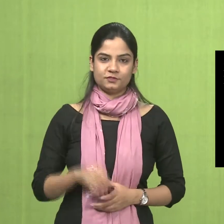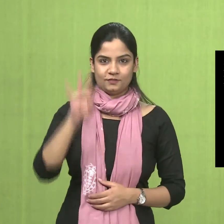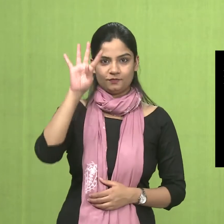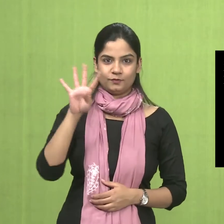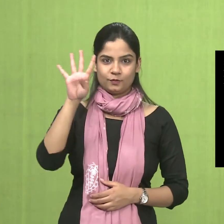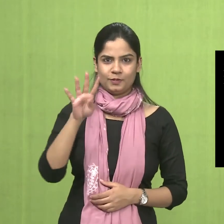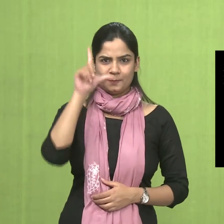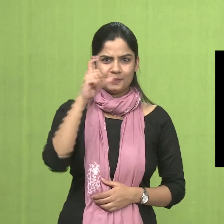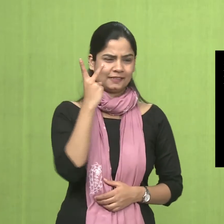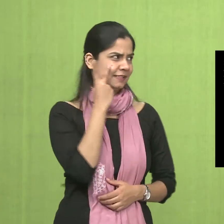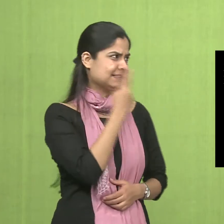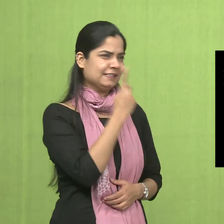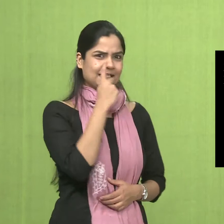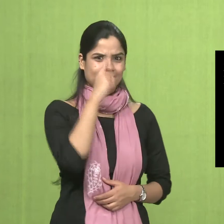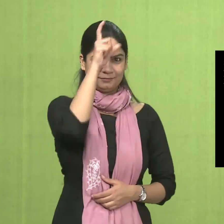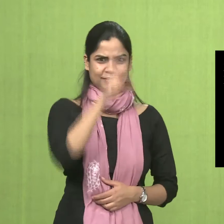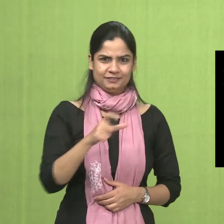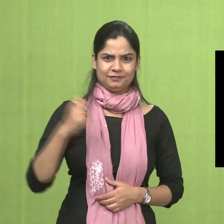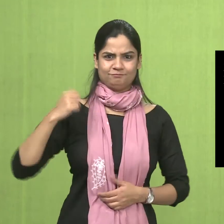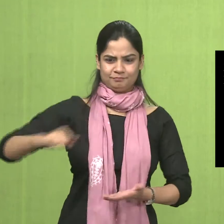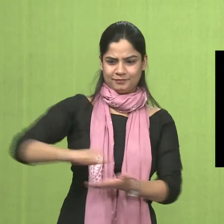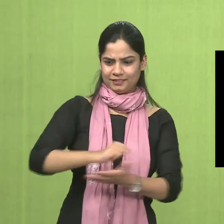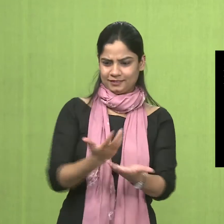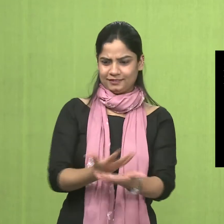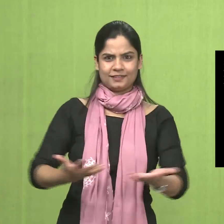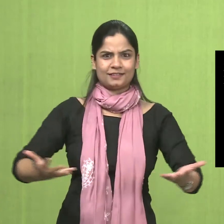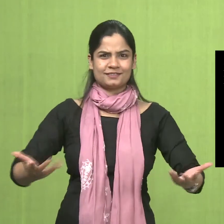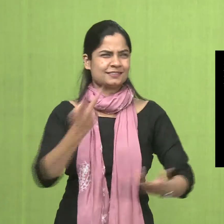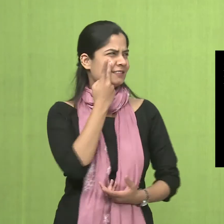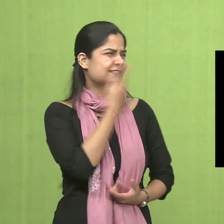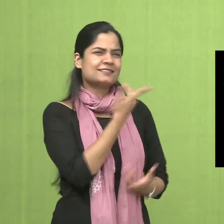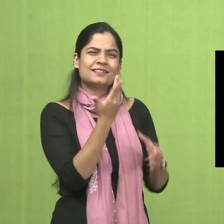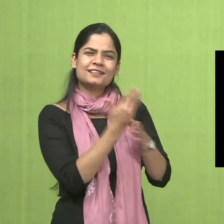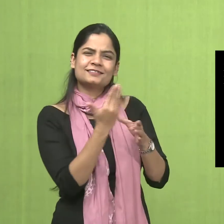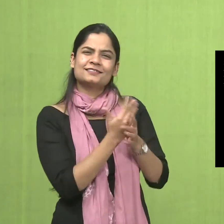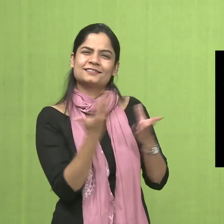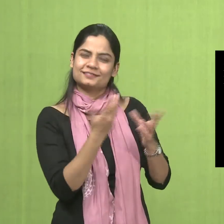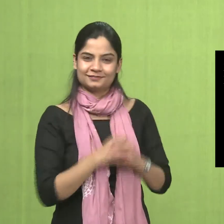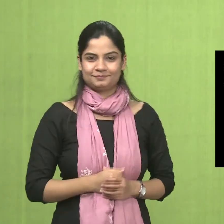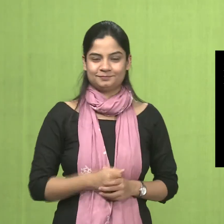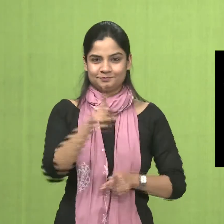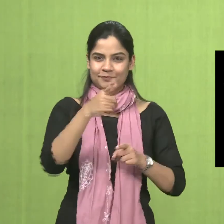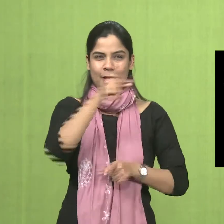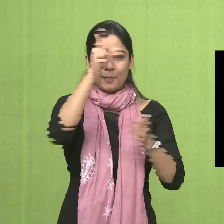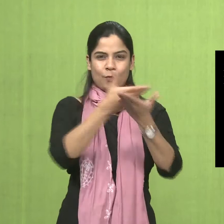Fourth, changing the work sequence. As you can see in the picture, the lady is ironing the clothes. It's